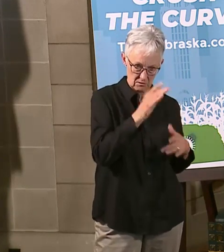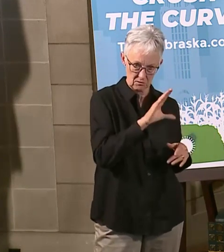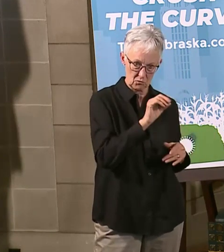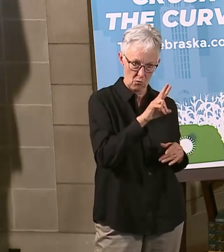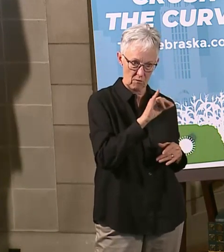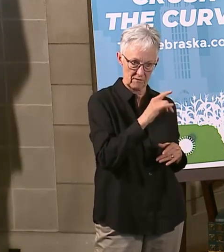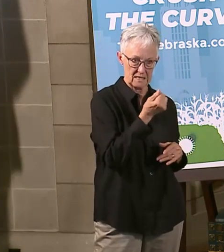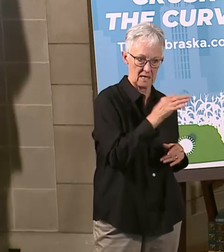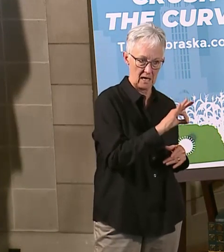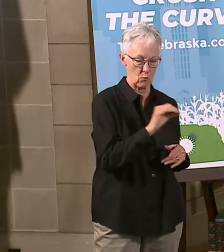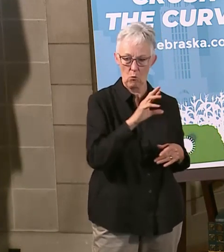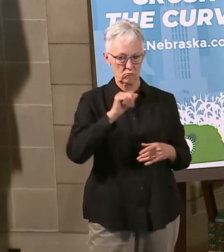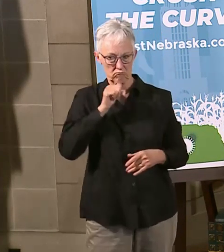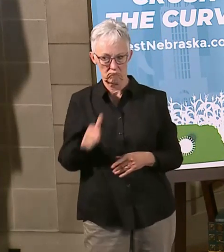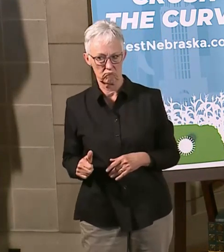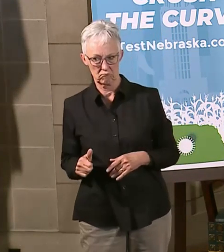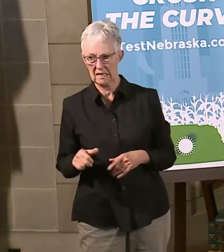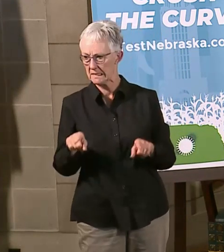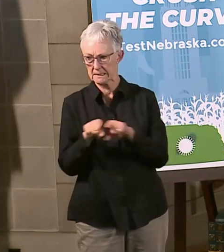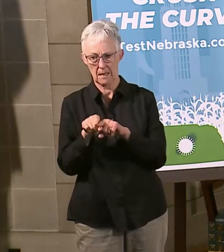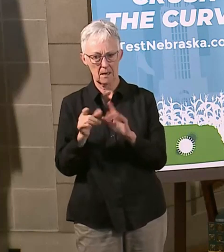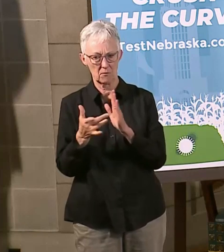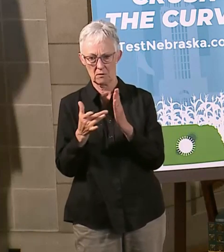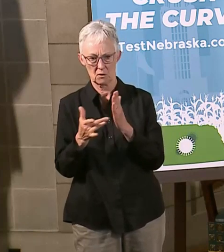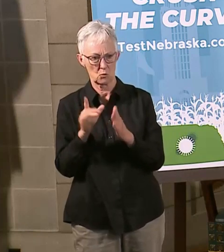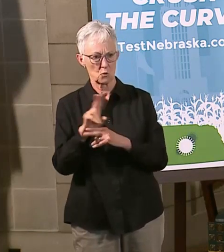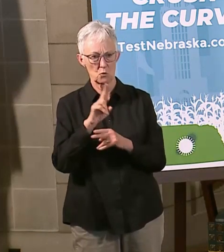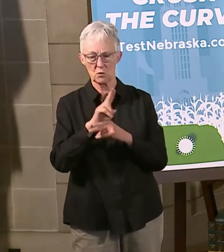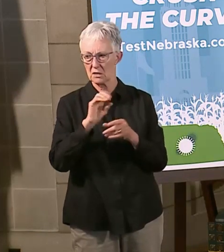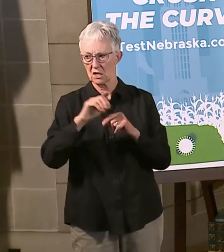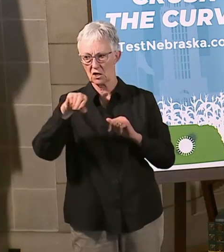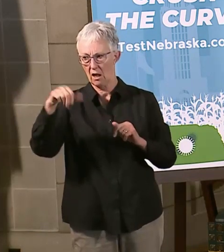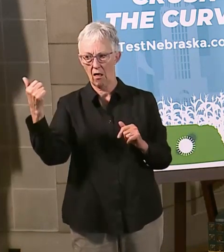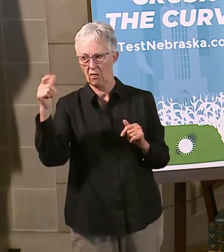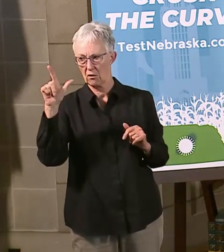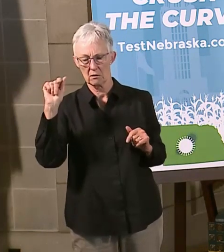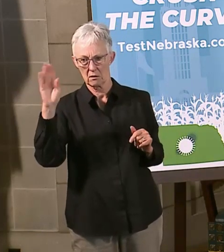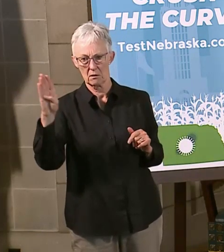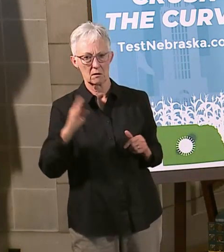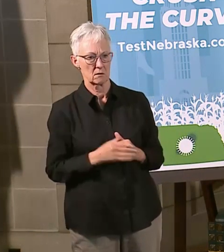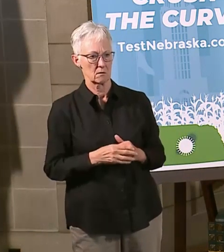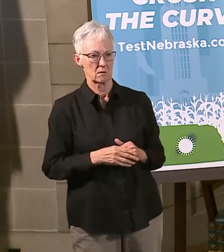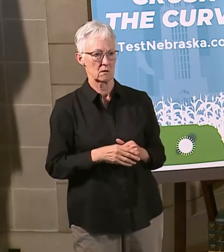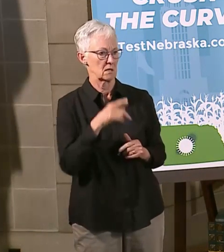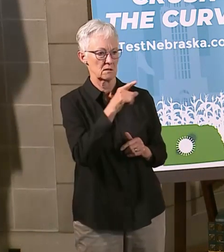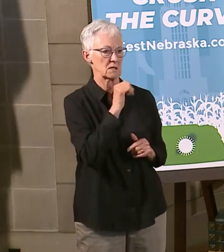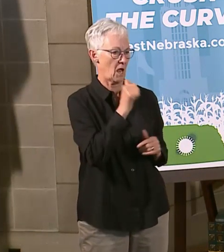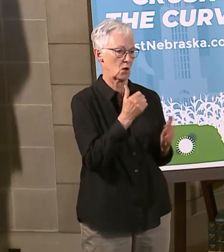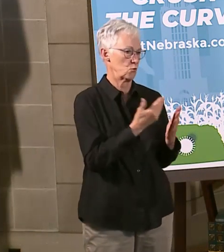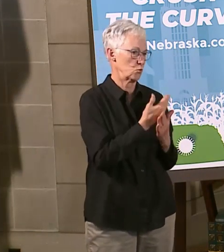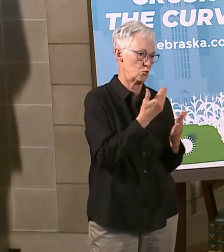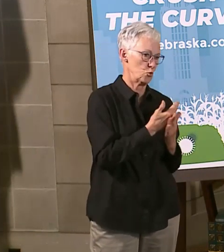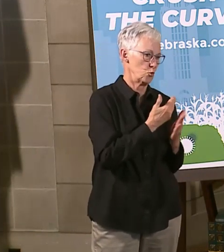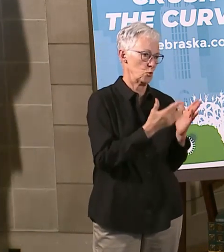of technology that we're using in other labs and so forth. So it's not new technology, nothing experimental.